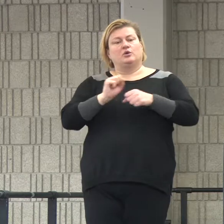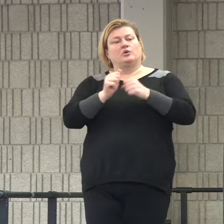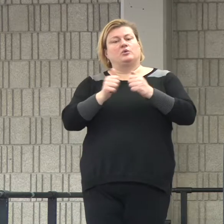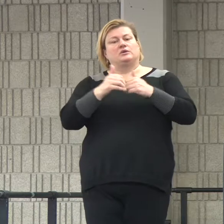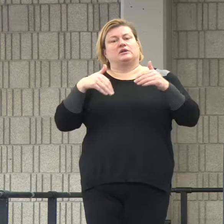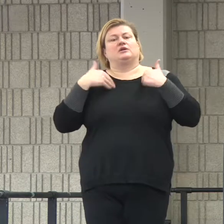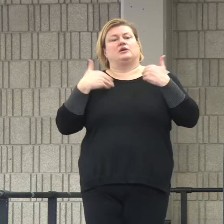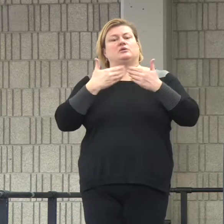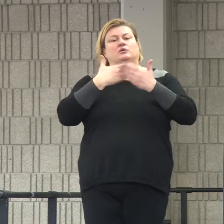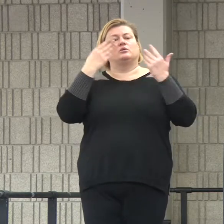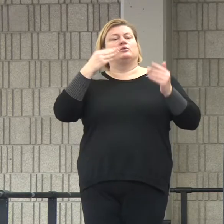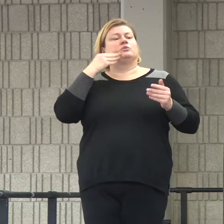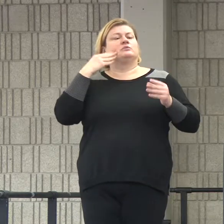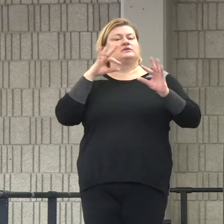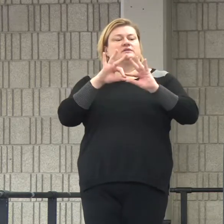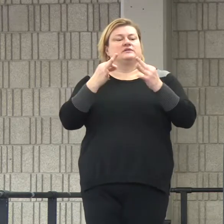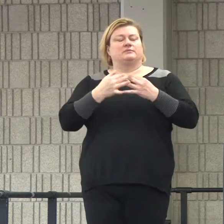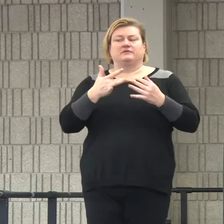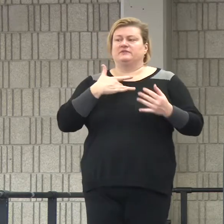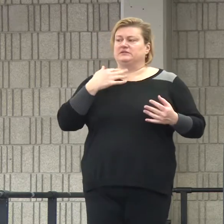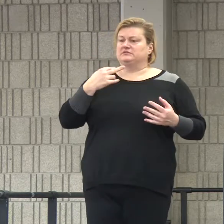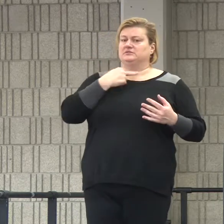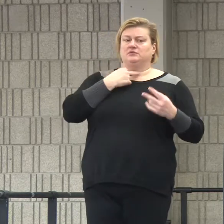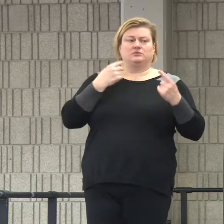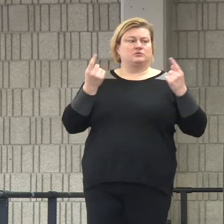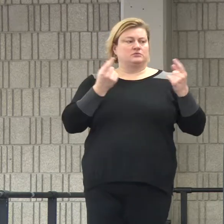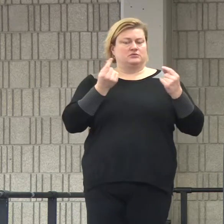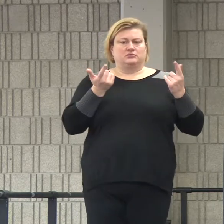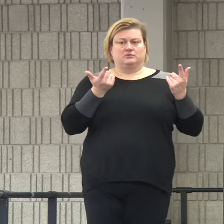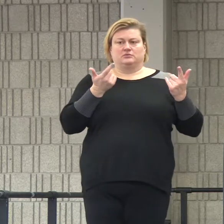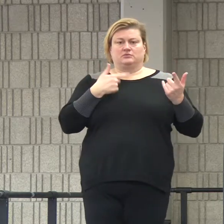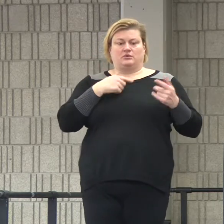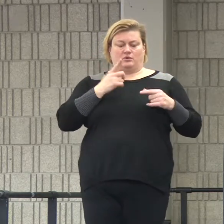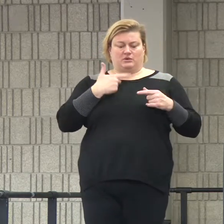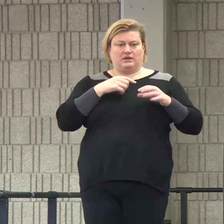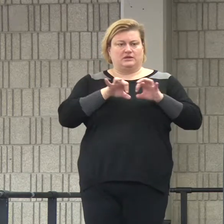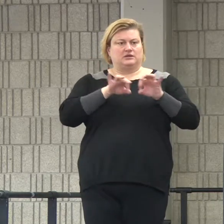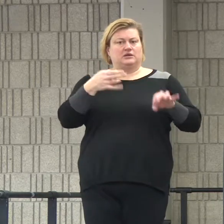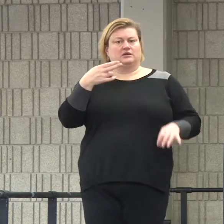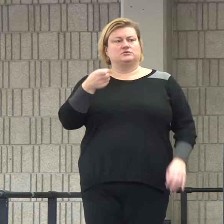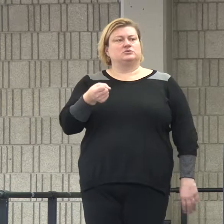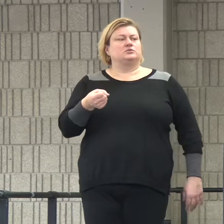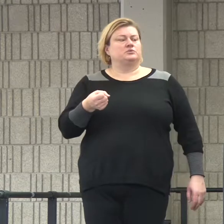homeless families who feel stuck because they don't have anything beyond a high school diploma.